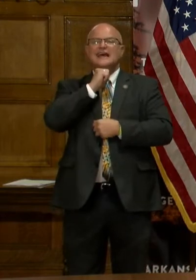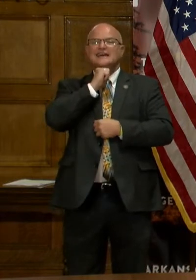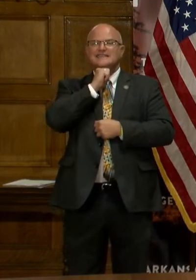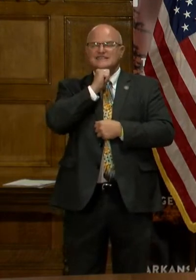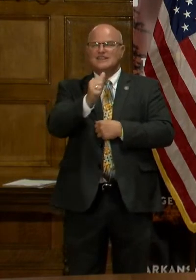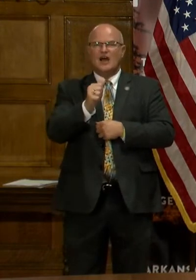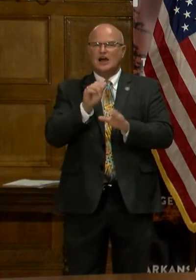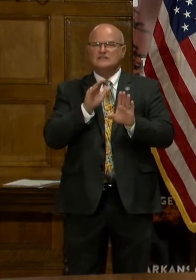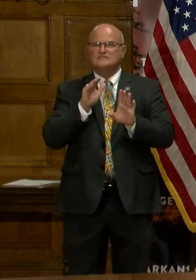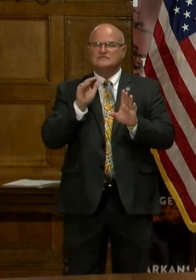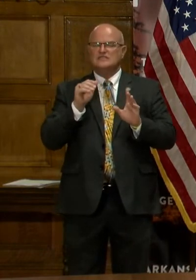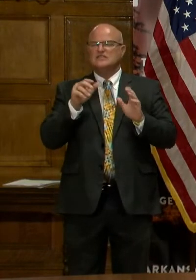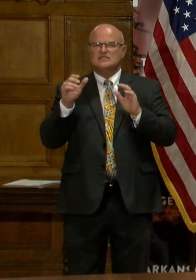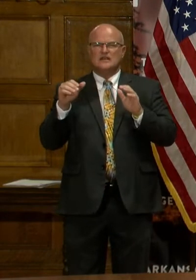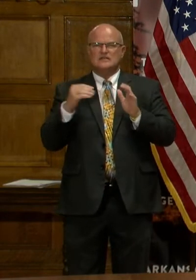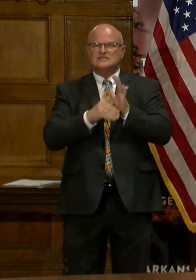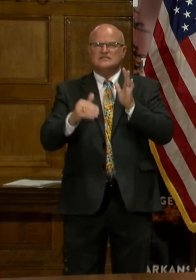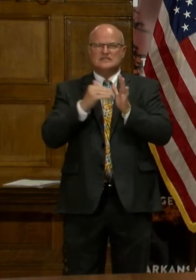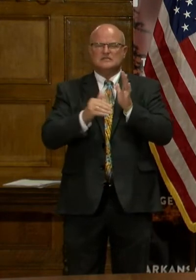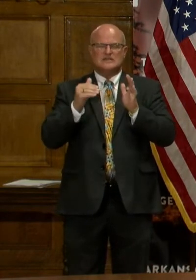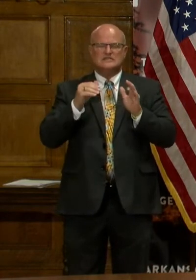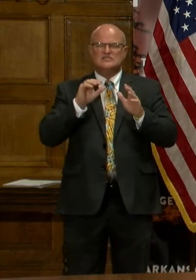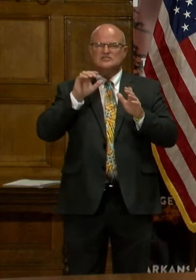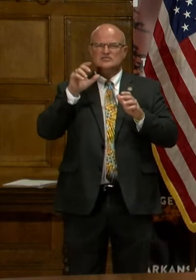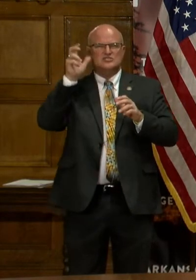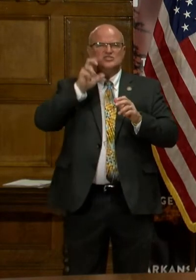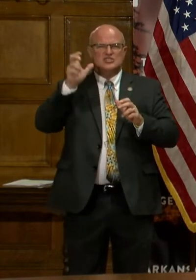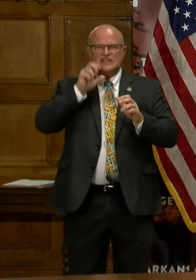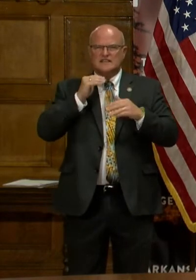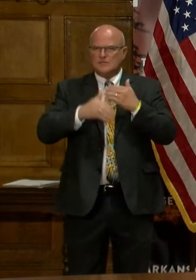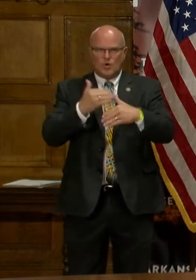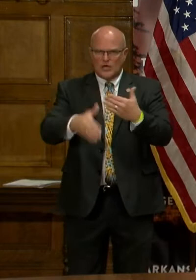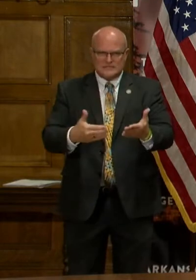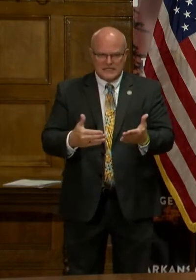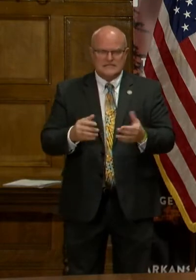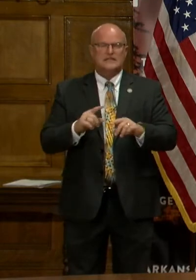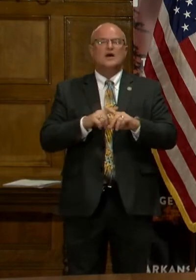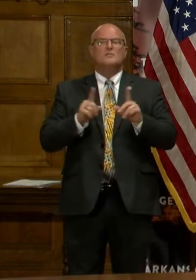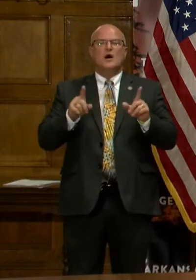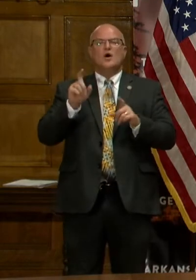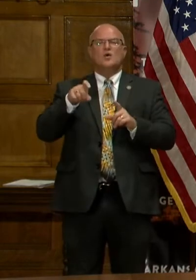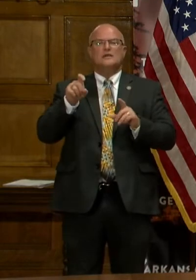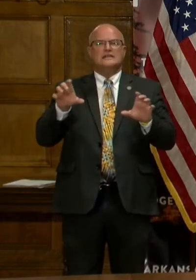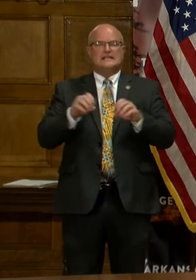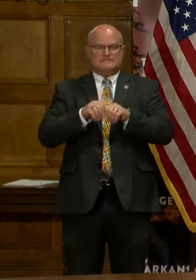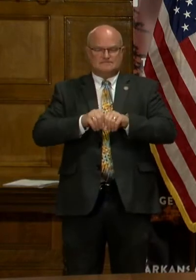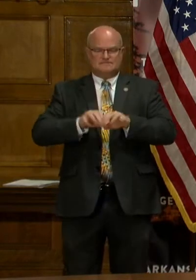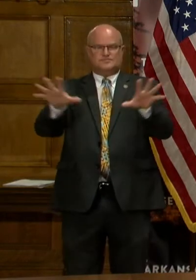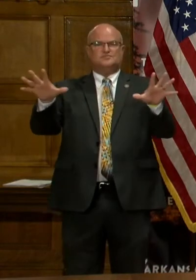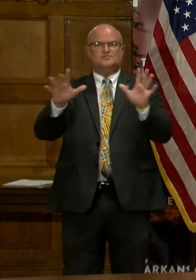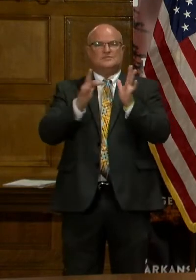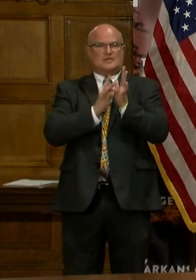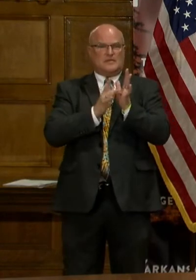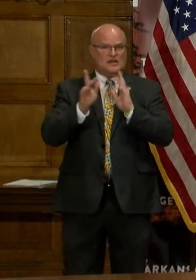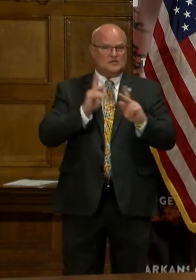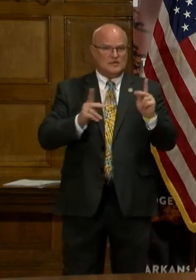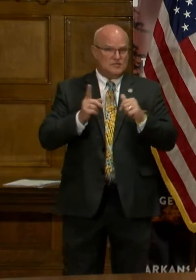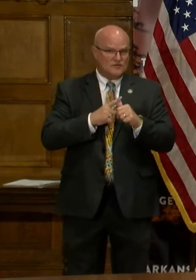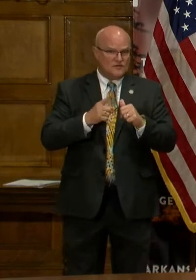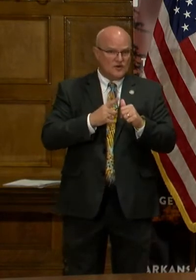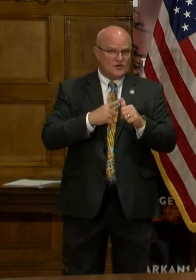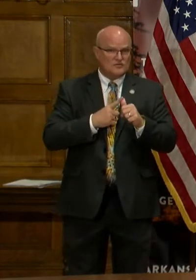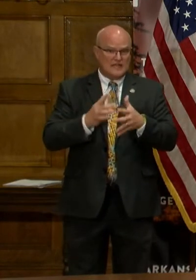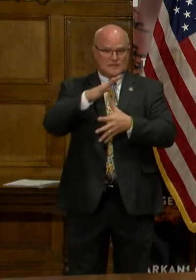undermine our approval process. And then we'll get it out to the medical professionals first